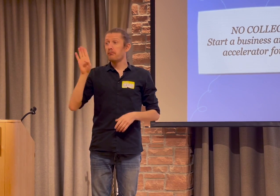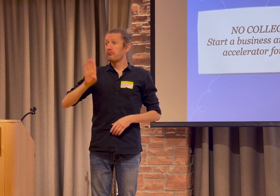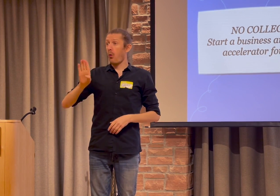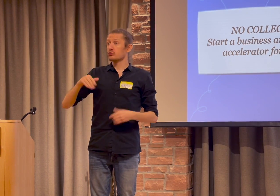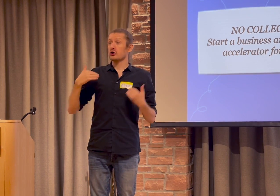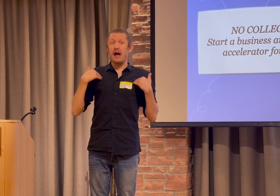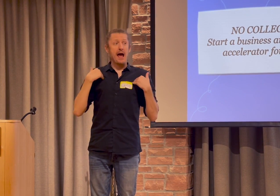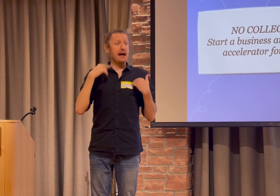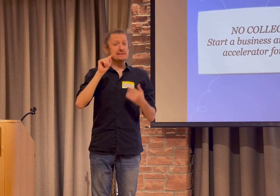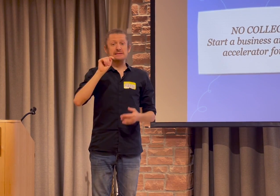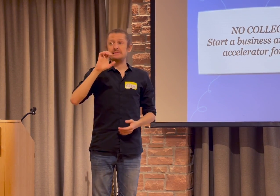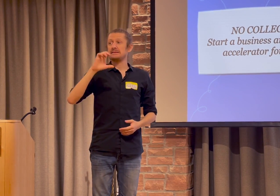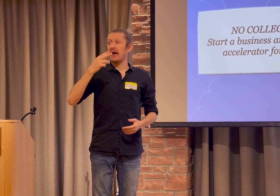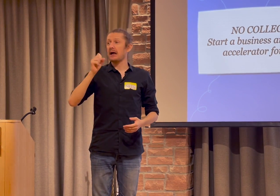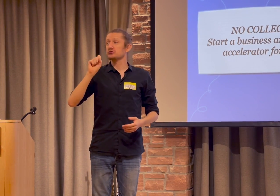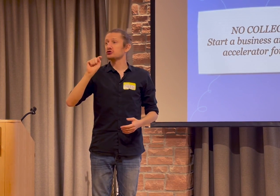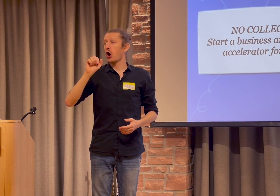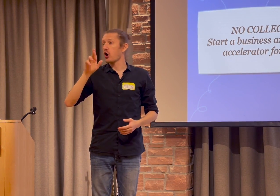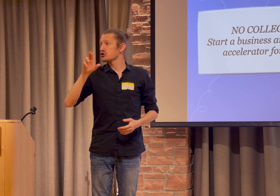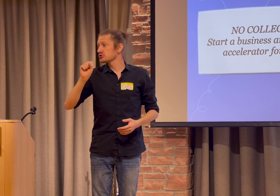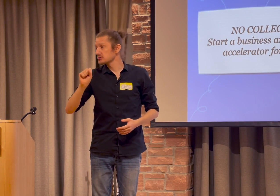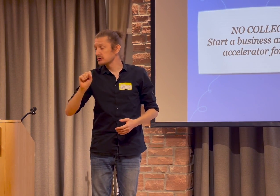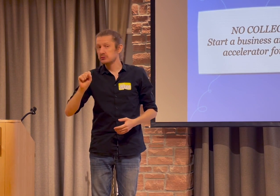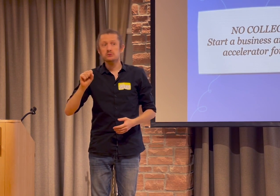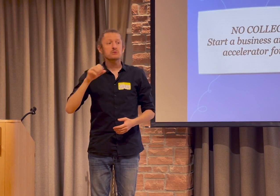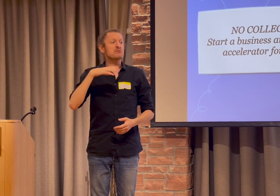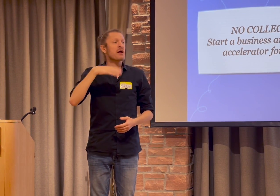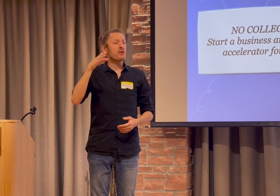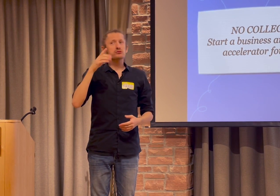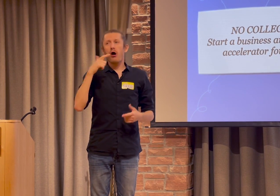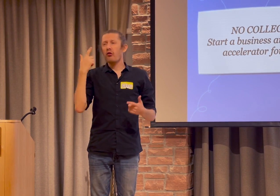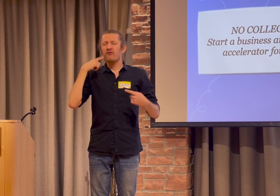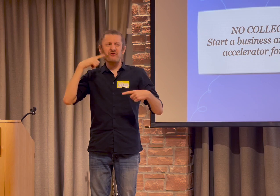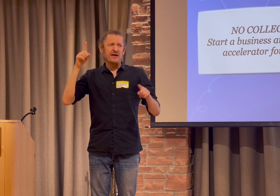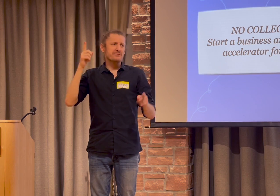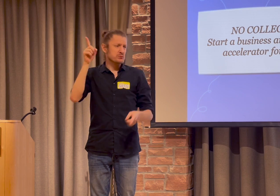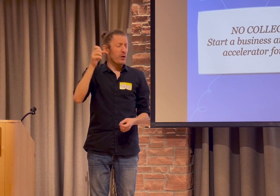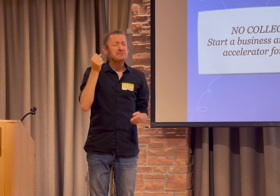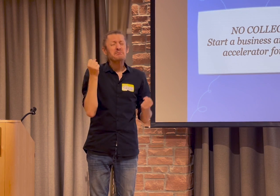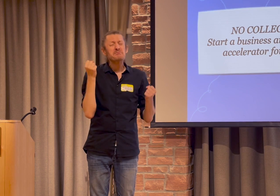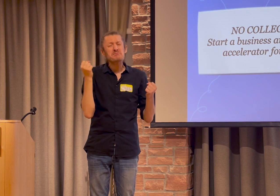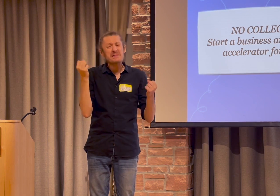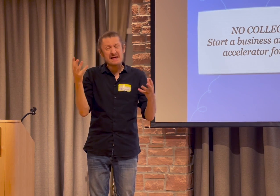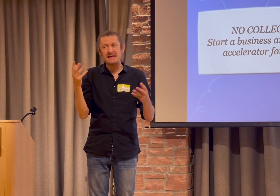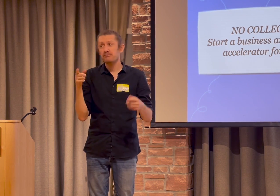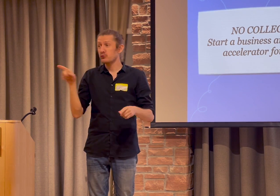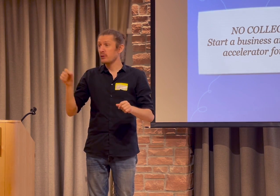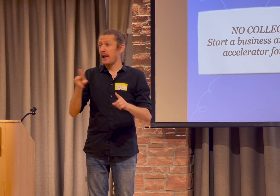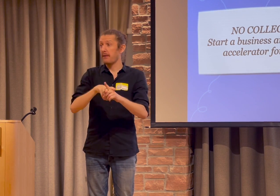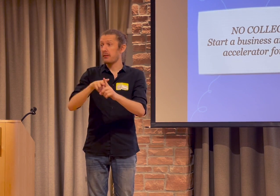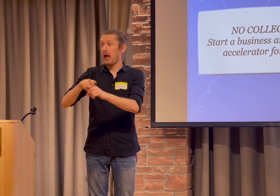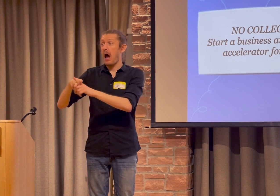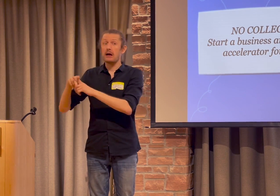$330,000 for a significant amount of training. And Boulder has programs like TechStars and